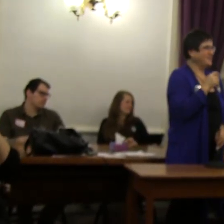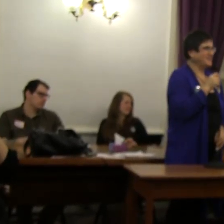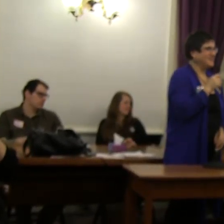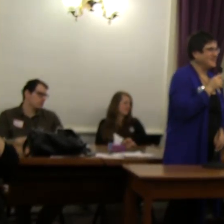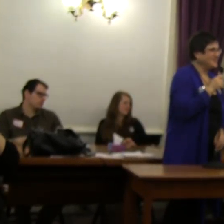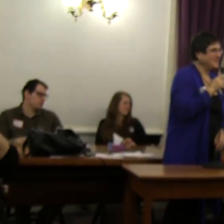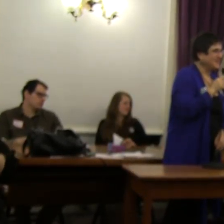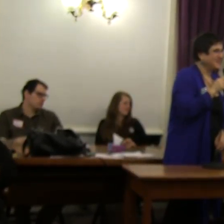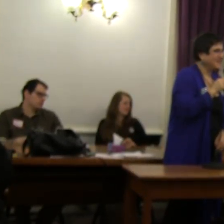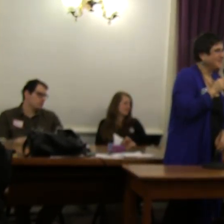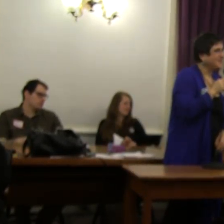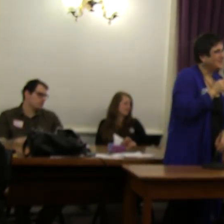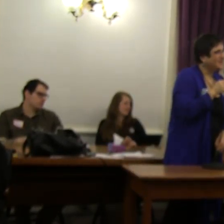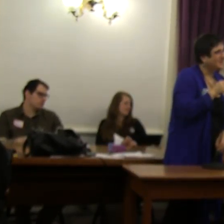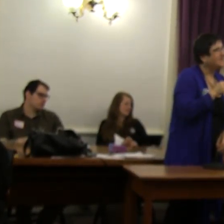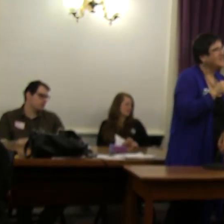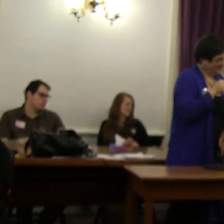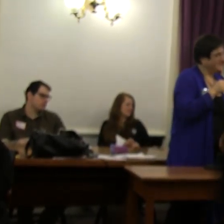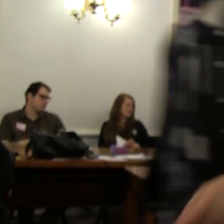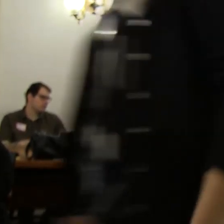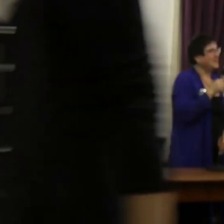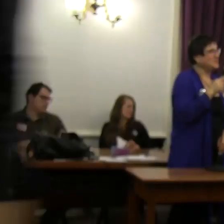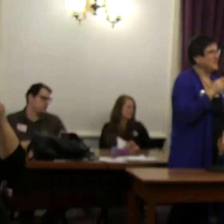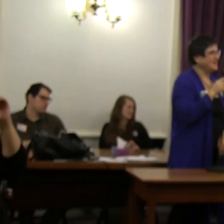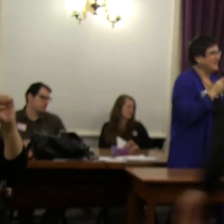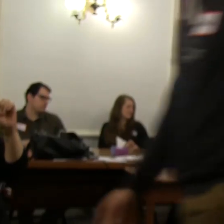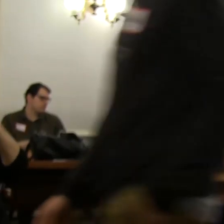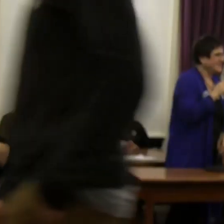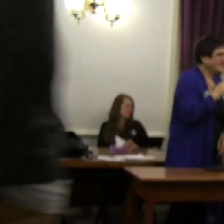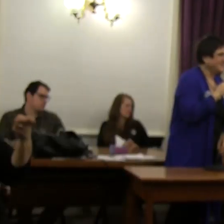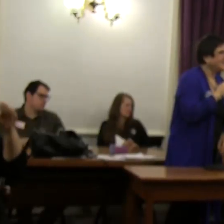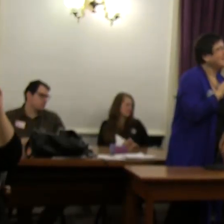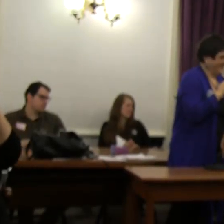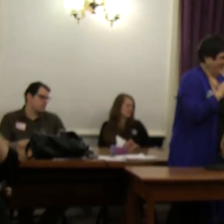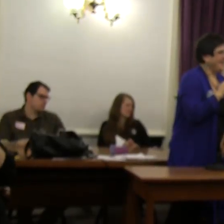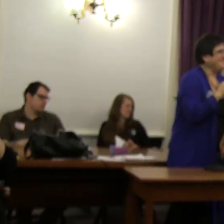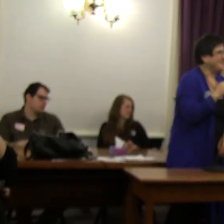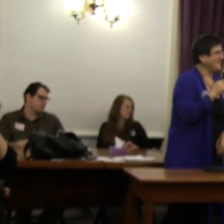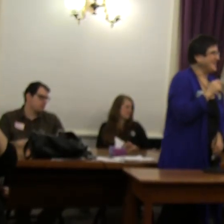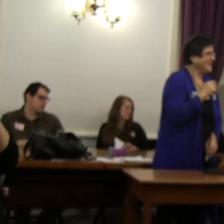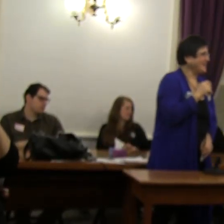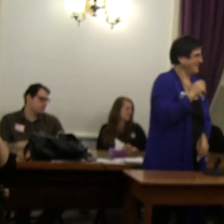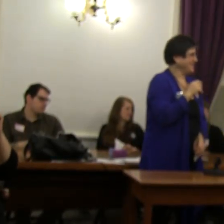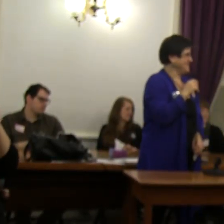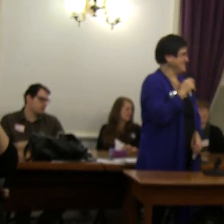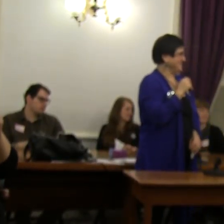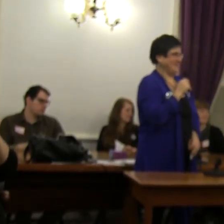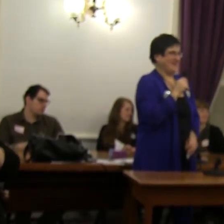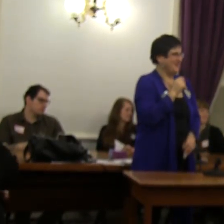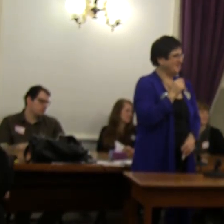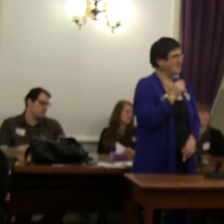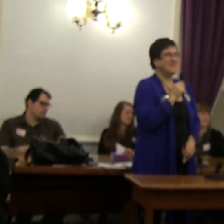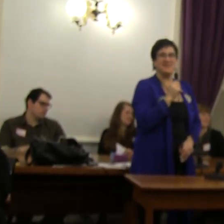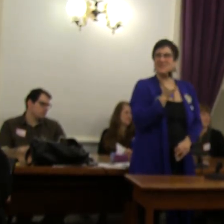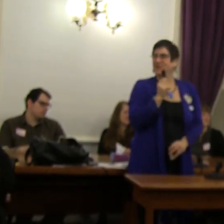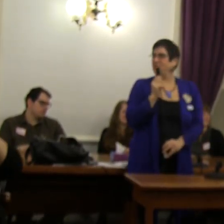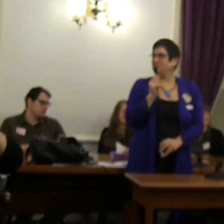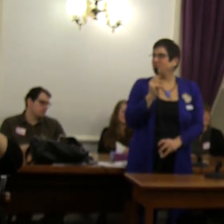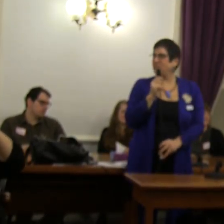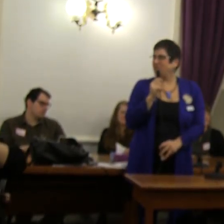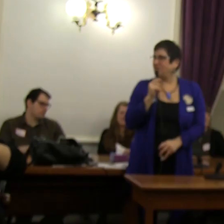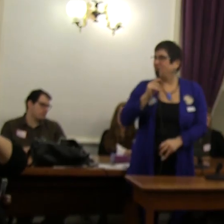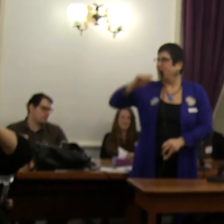this city white advocate. And I'm from Burlington. Welcome. Hi, I'm Lisa.